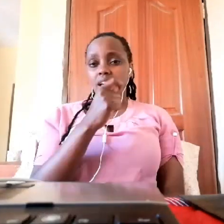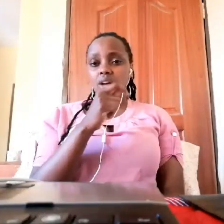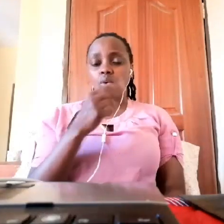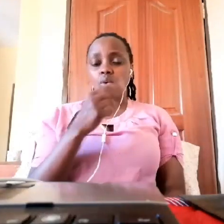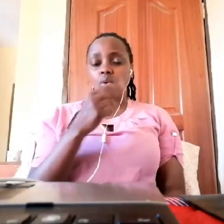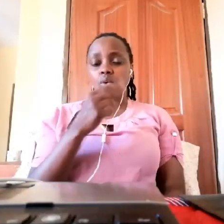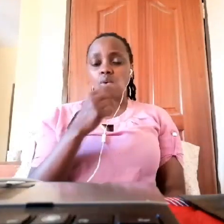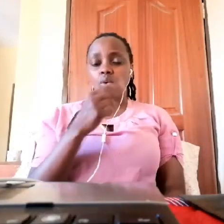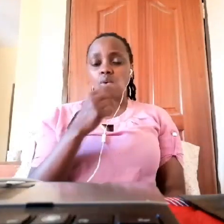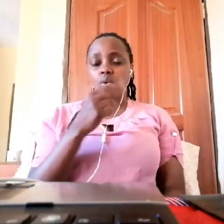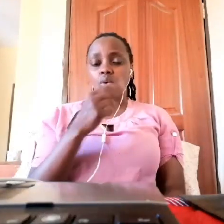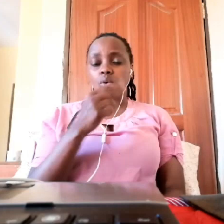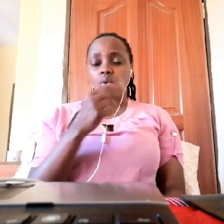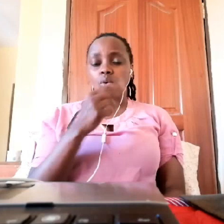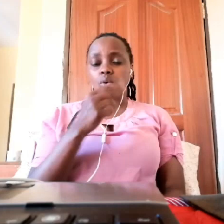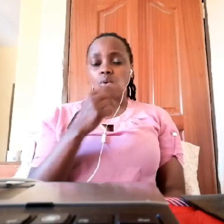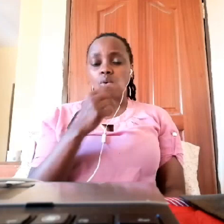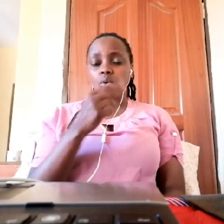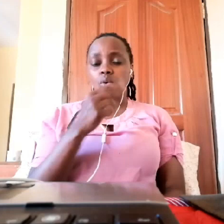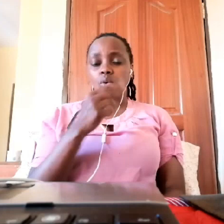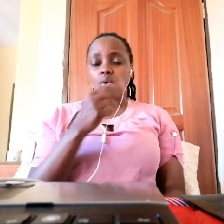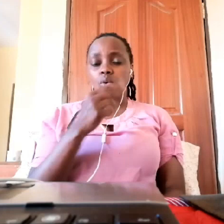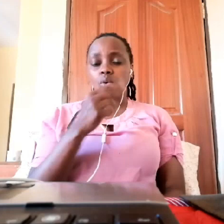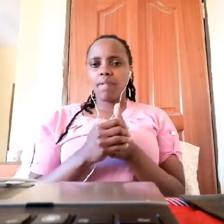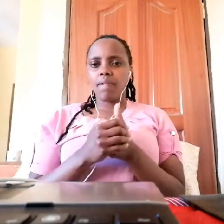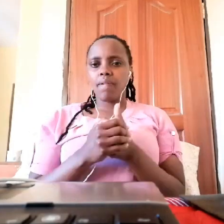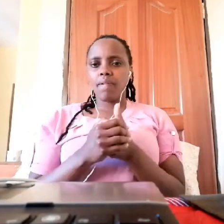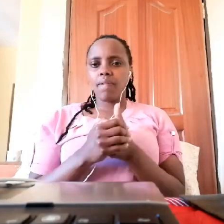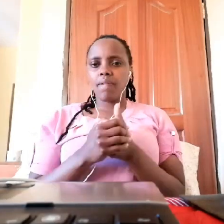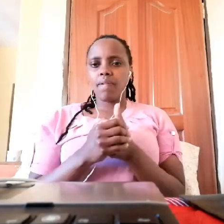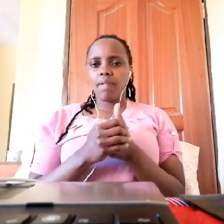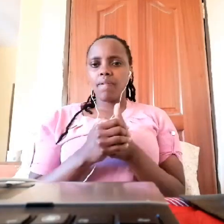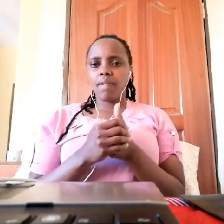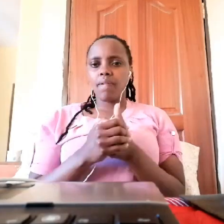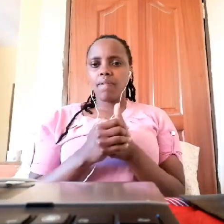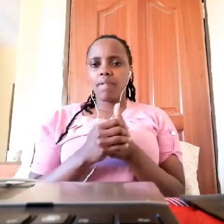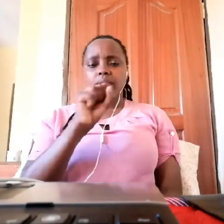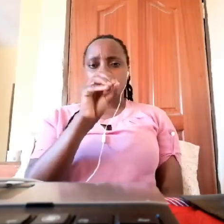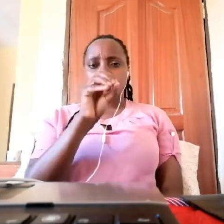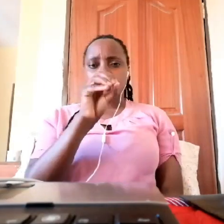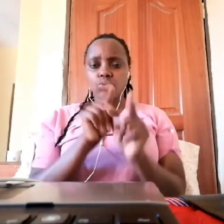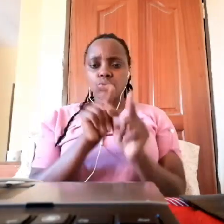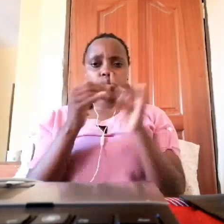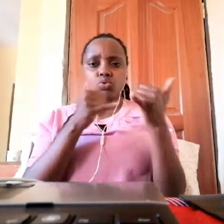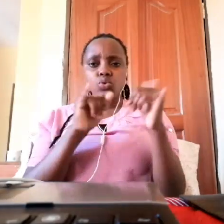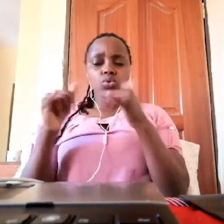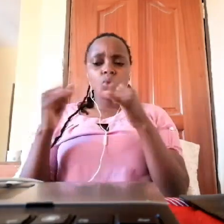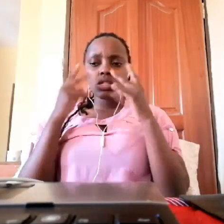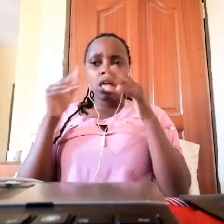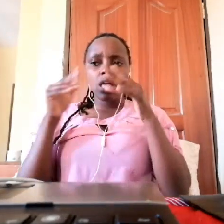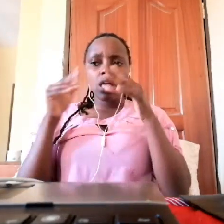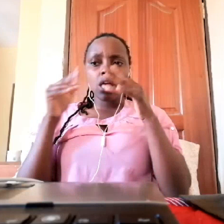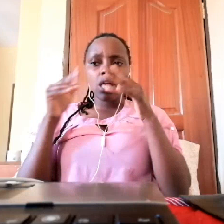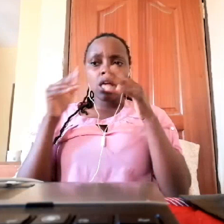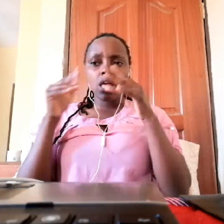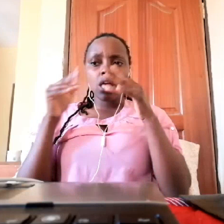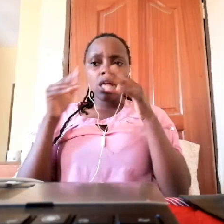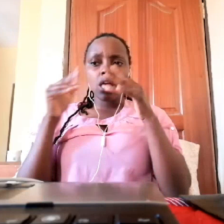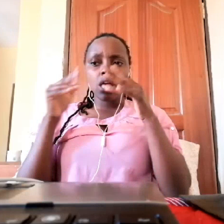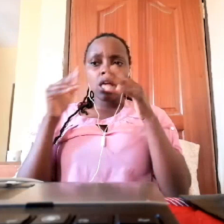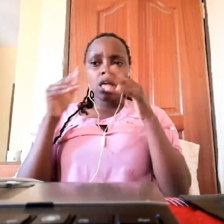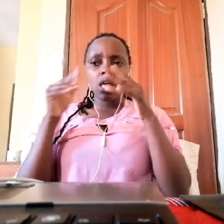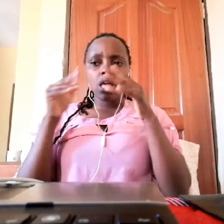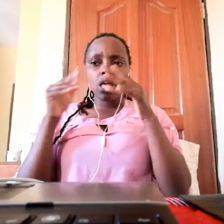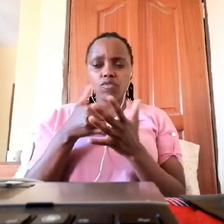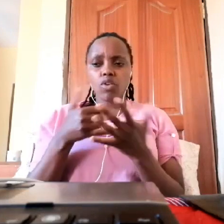about a few weeks actually. And also, so for CSOs, we're also trying to see how we can be involved. Of course,